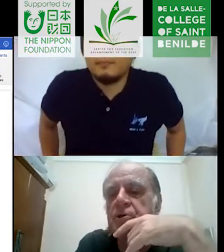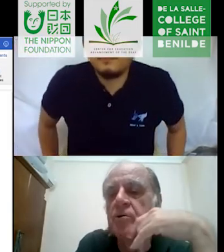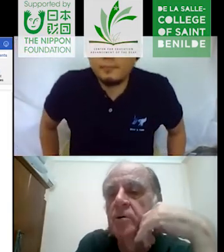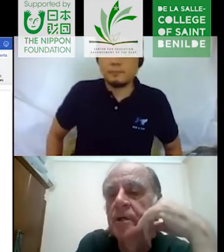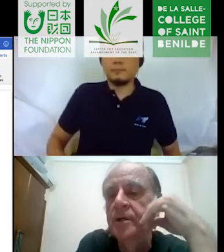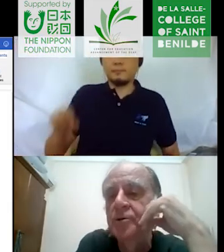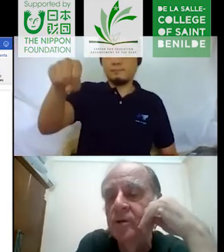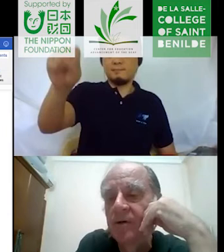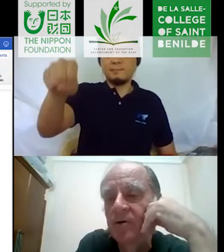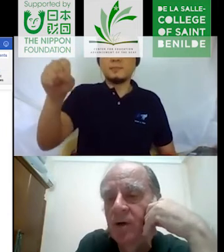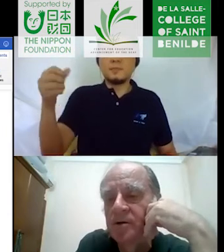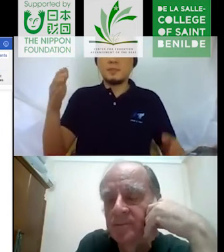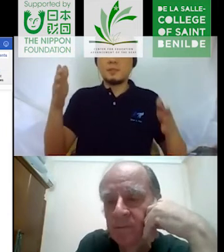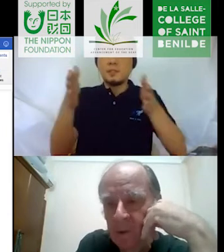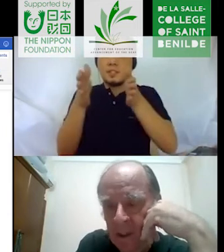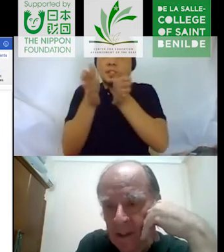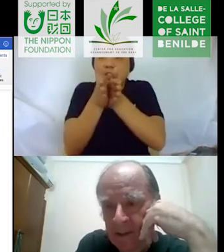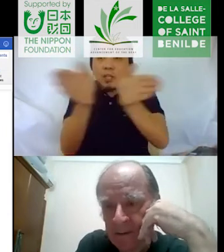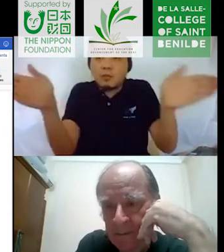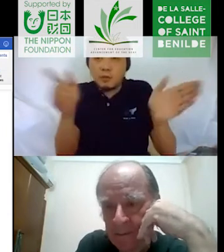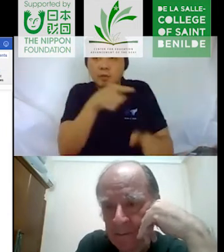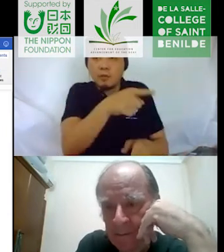that was the general intention of the question.